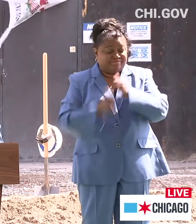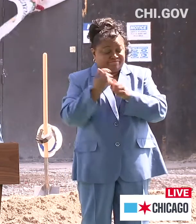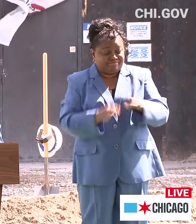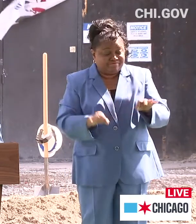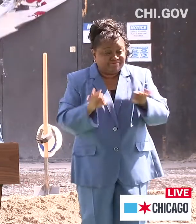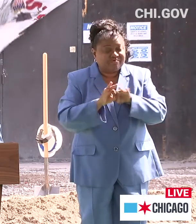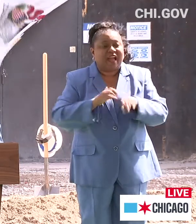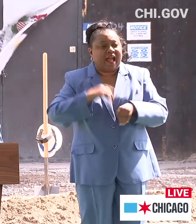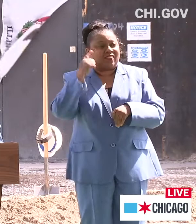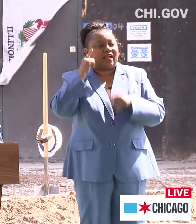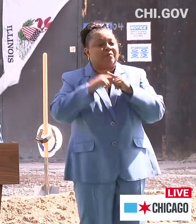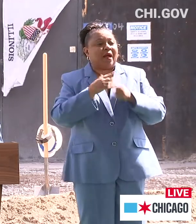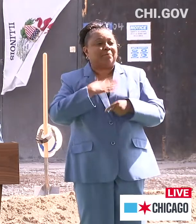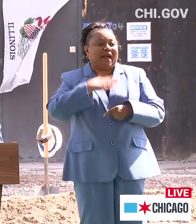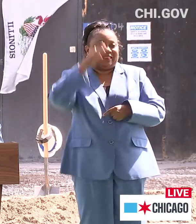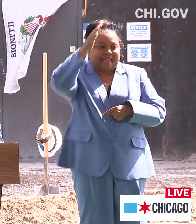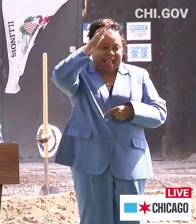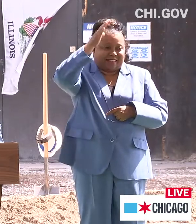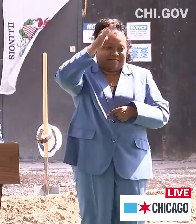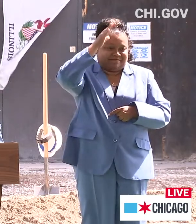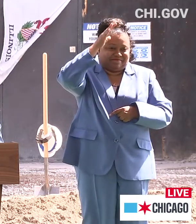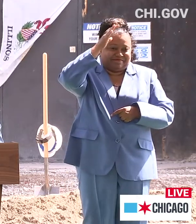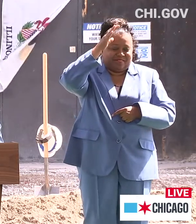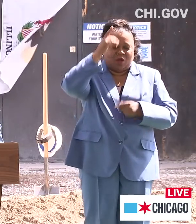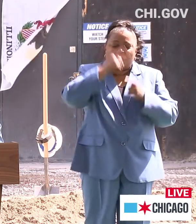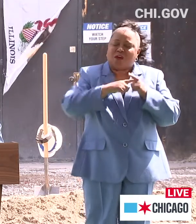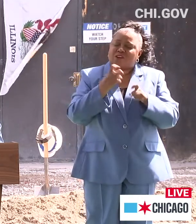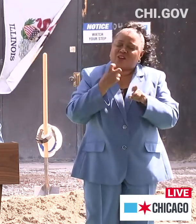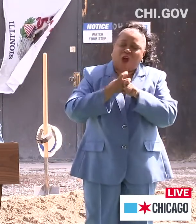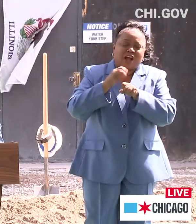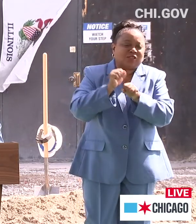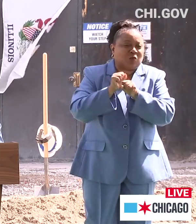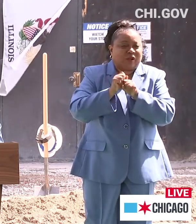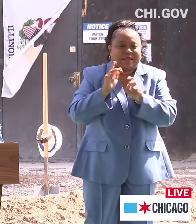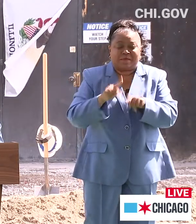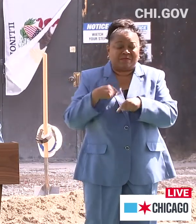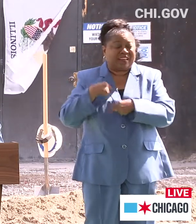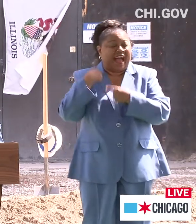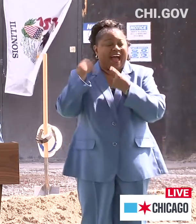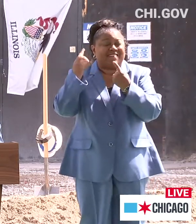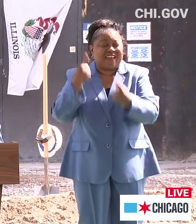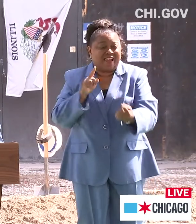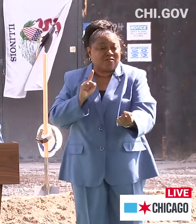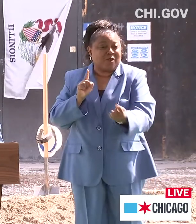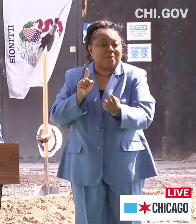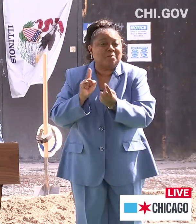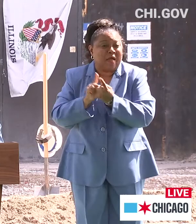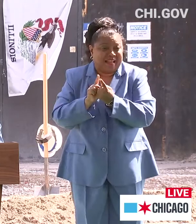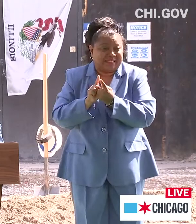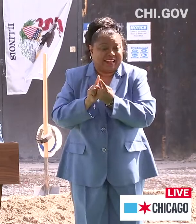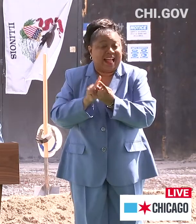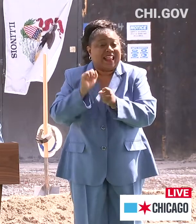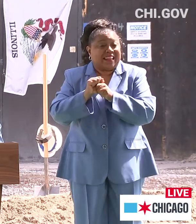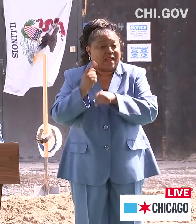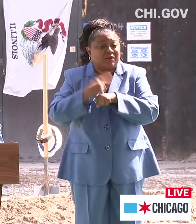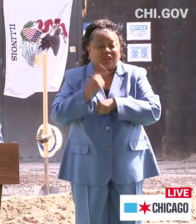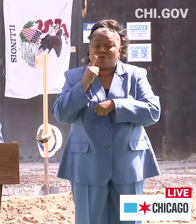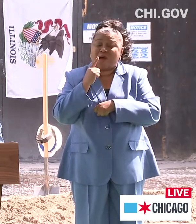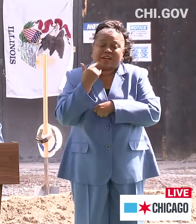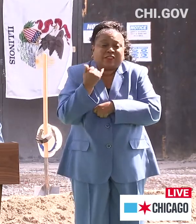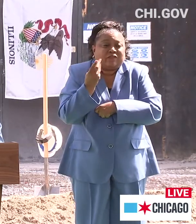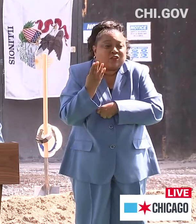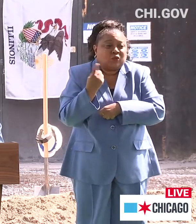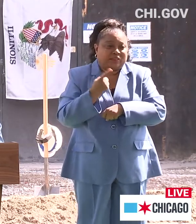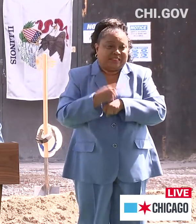foremost, I think about my dad, one of the hardest working people I have ever met. Labor Day was one of the